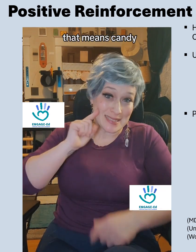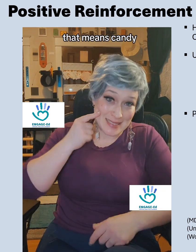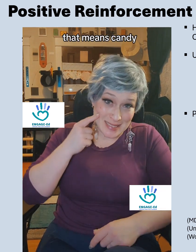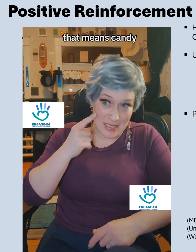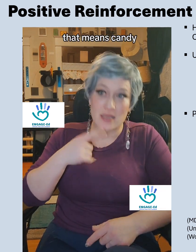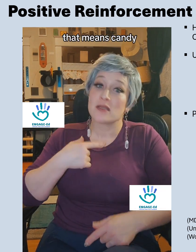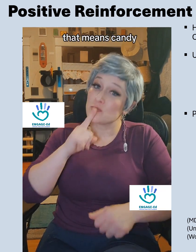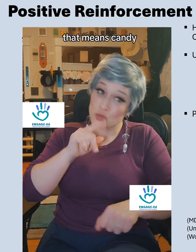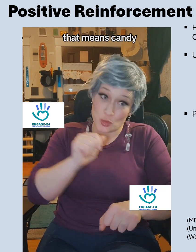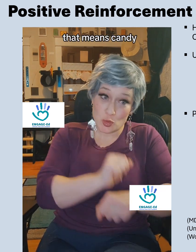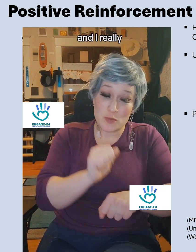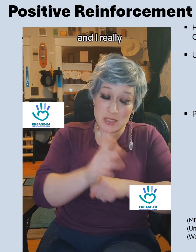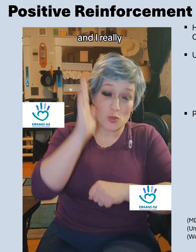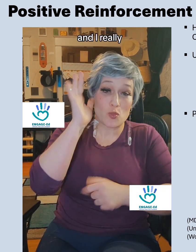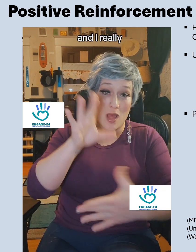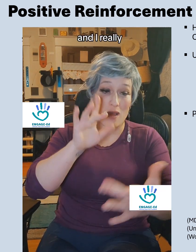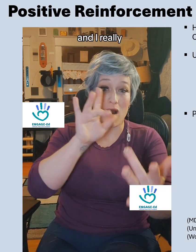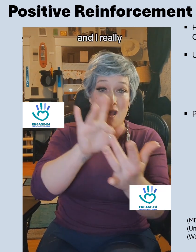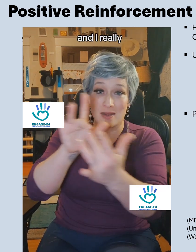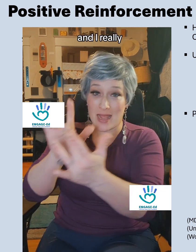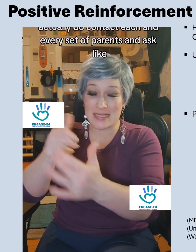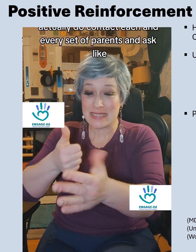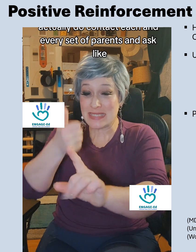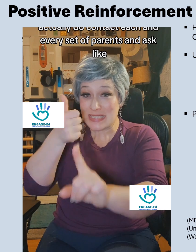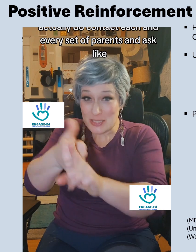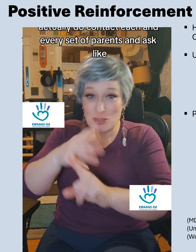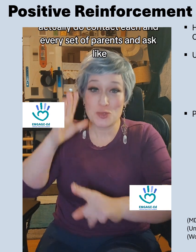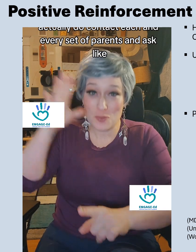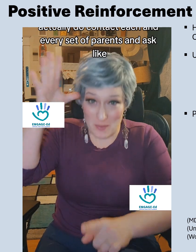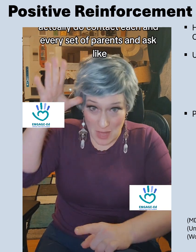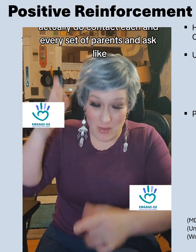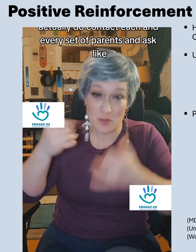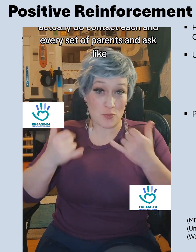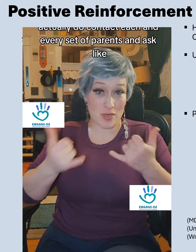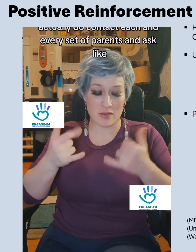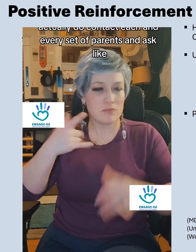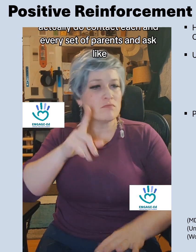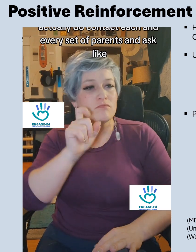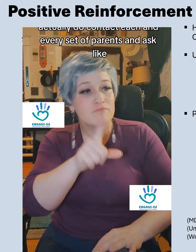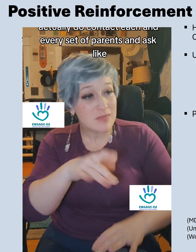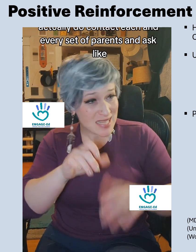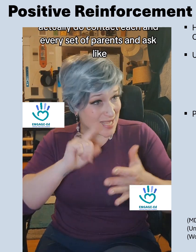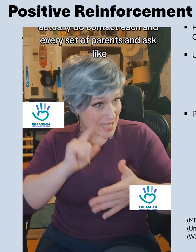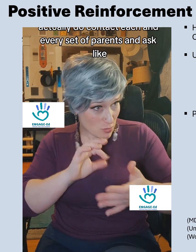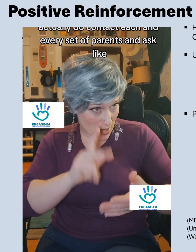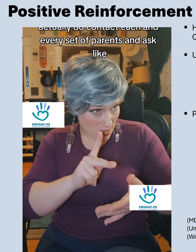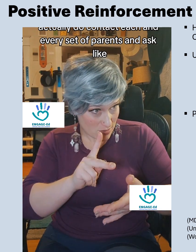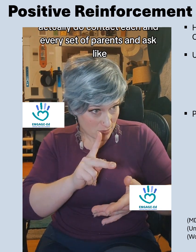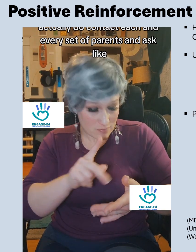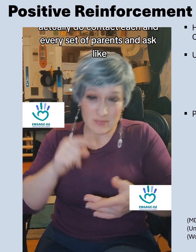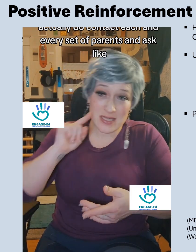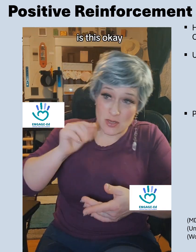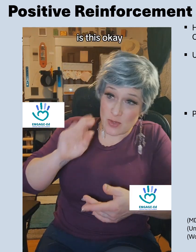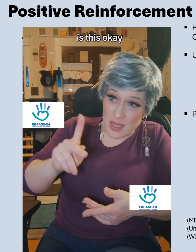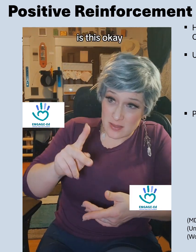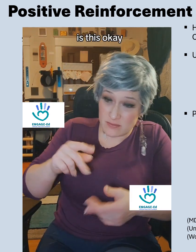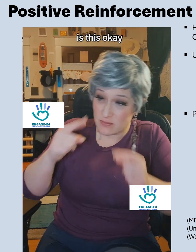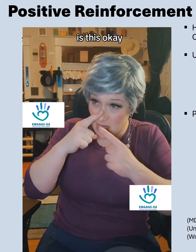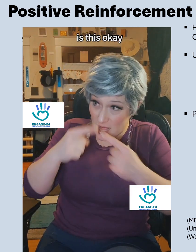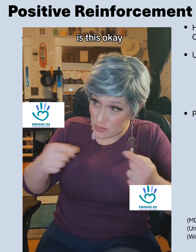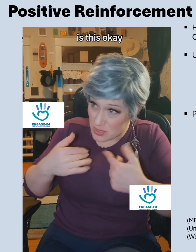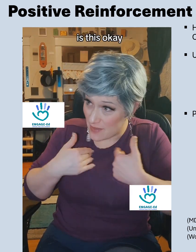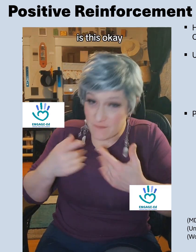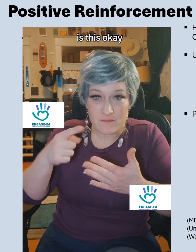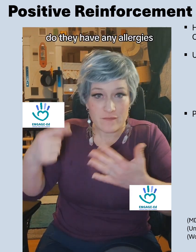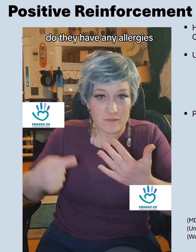that means candy. And I really actually do contact each and every set of parents and ask, like, is this okay? Is